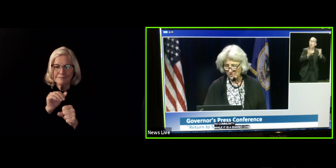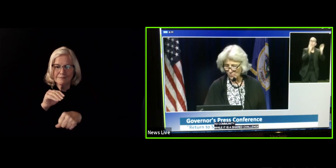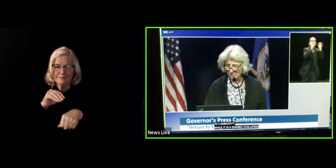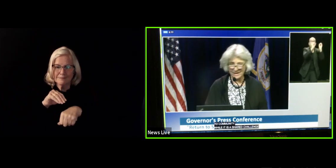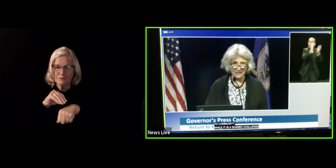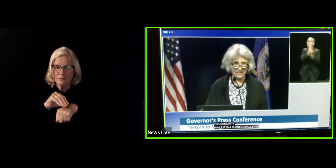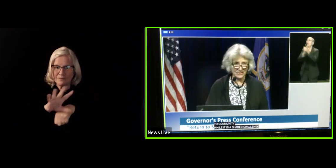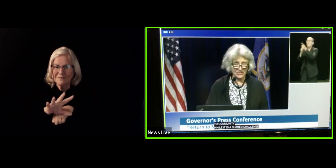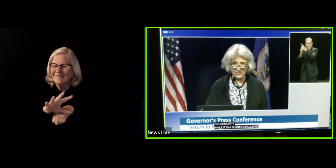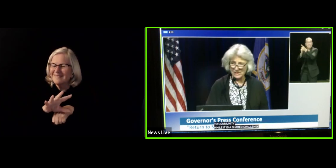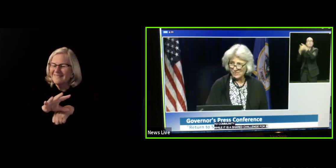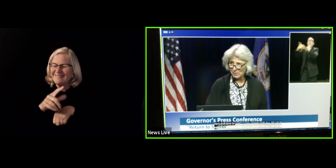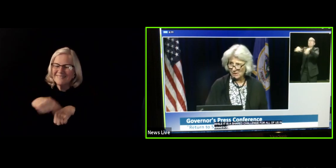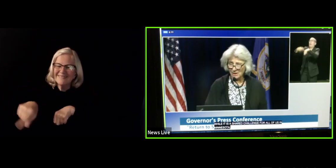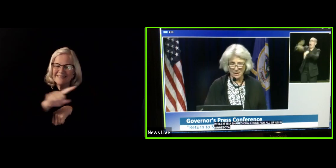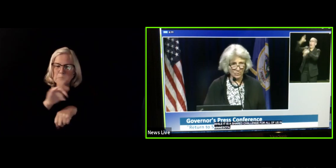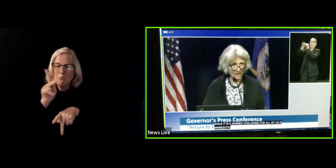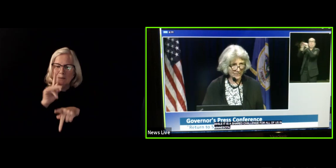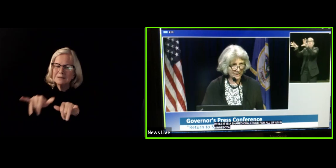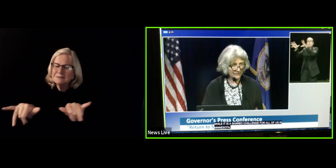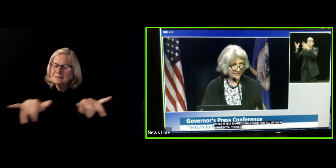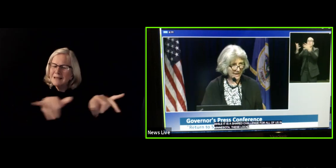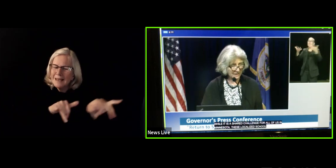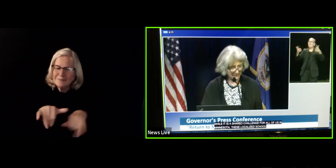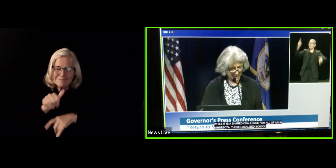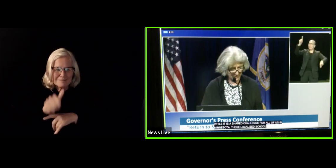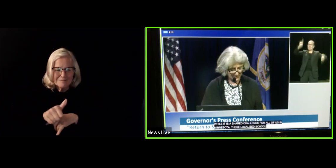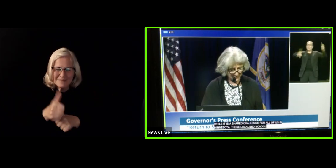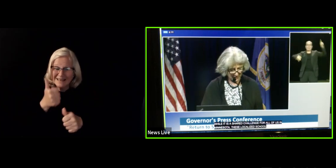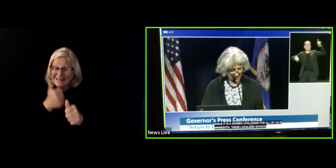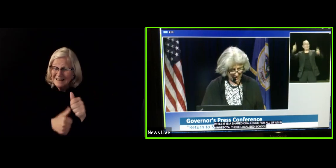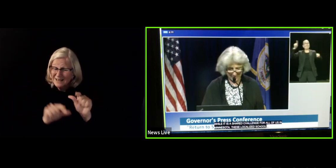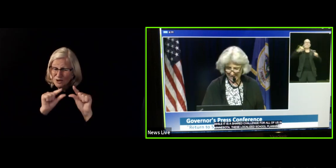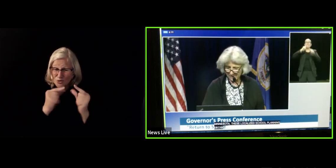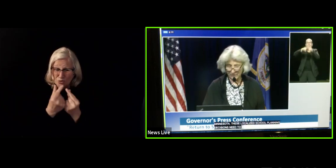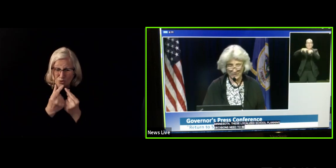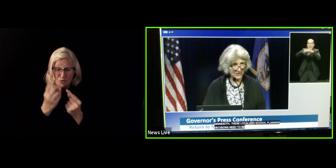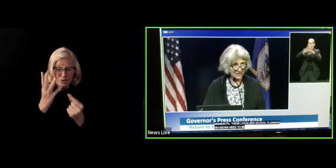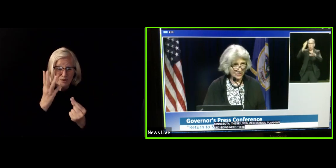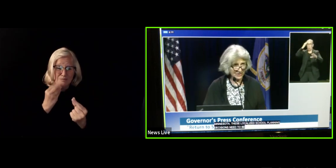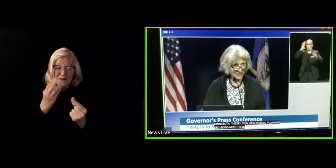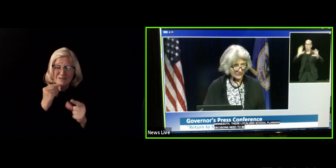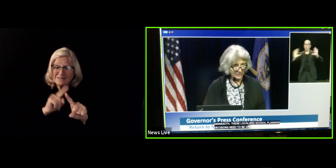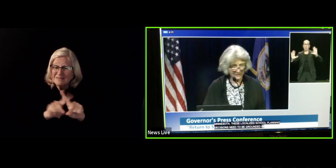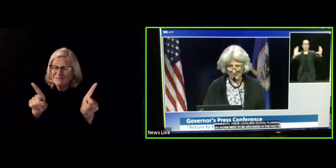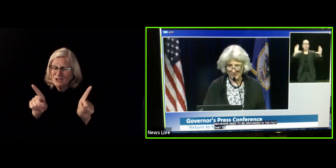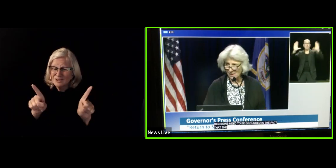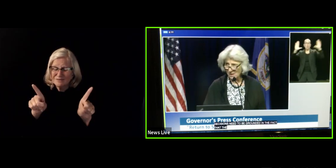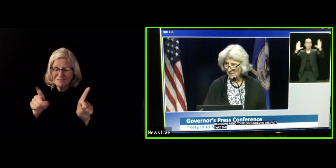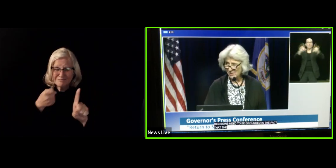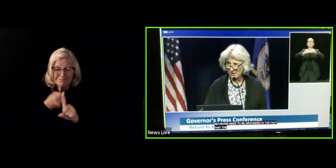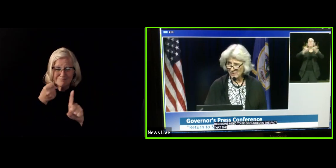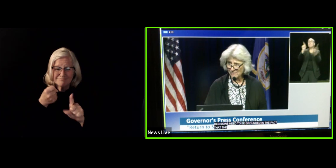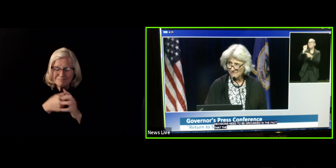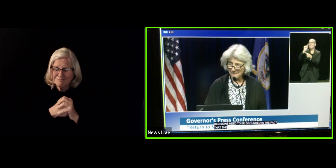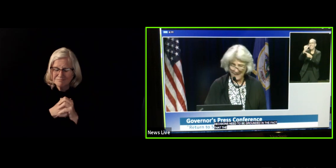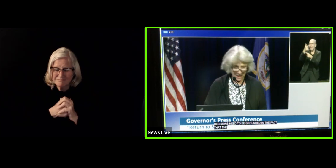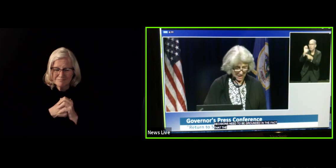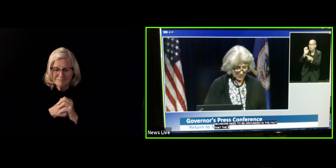localized school planning decisions need to be grounded in the fact that the virus is at different stages and different levels in our